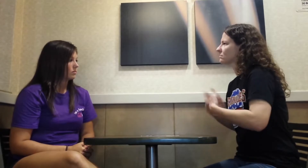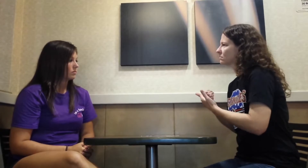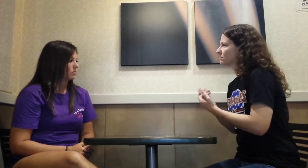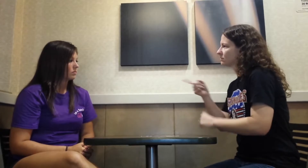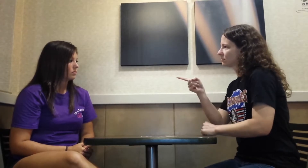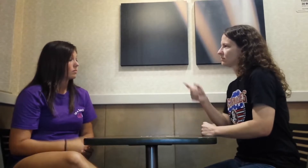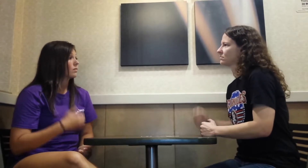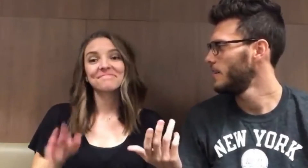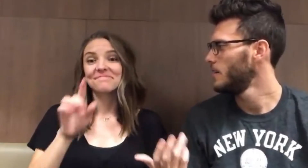sign languages.